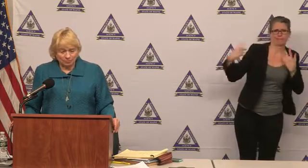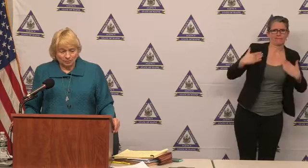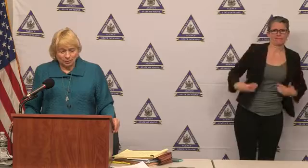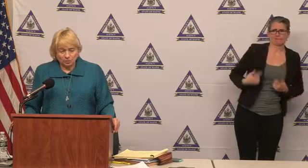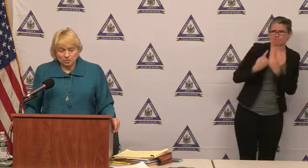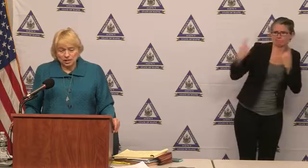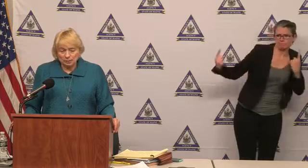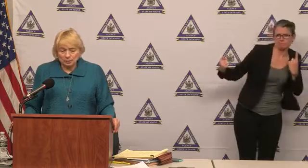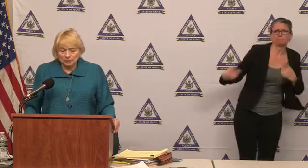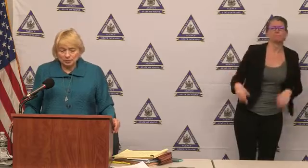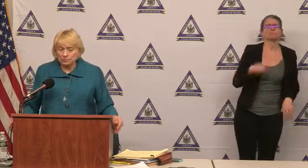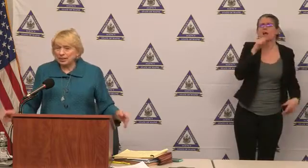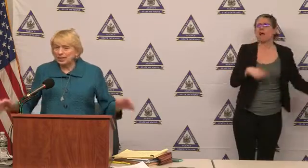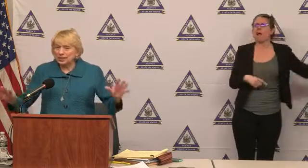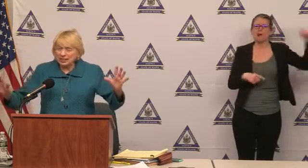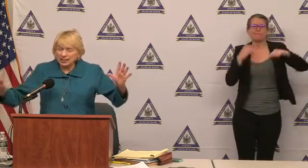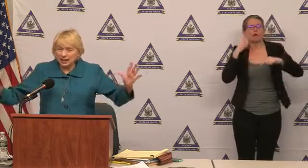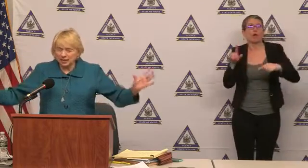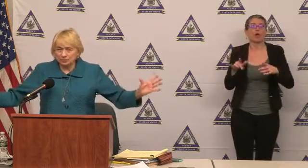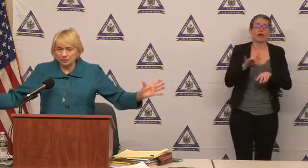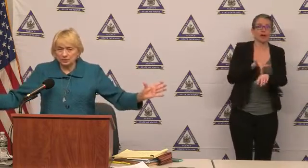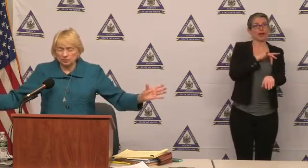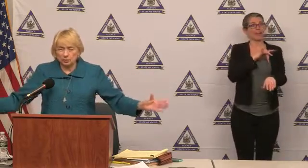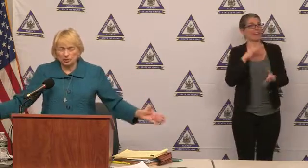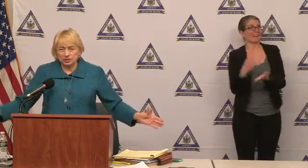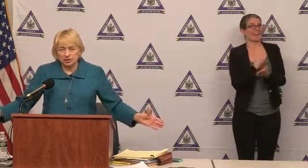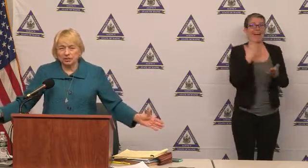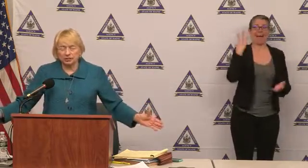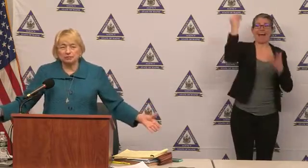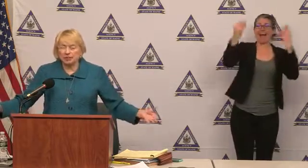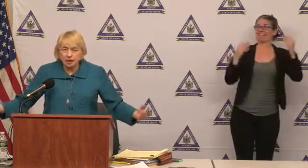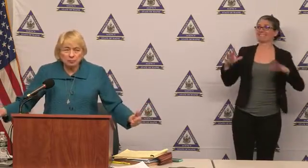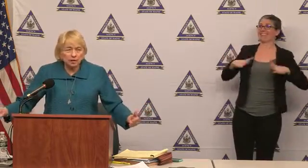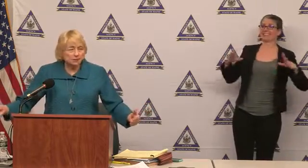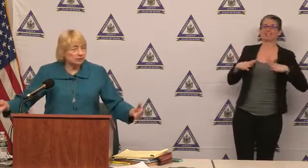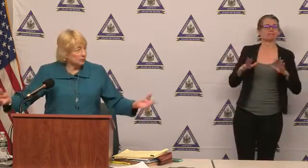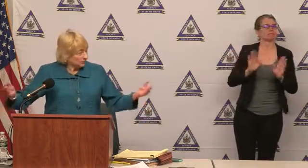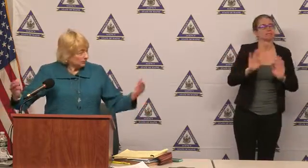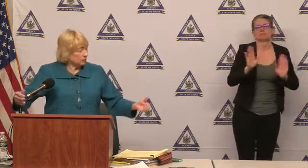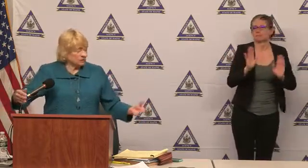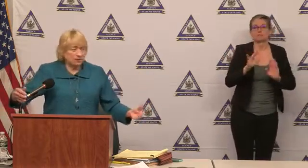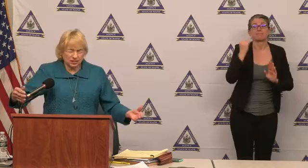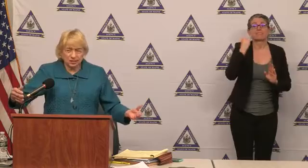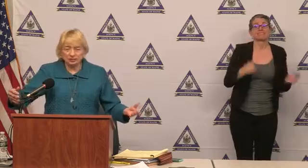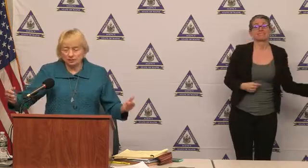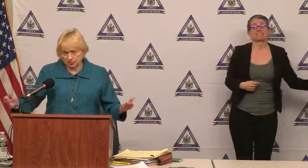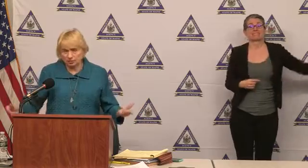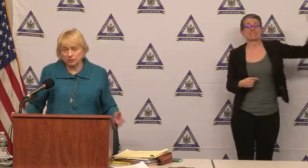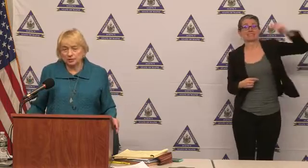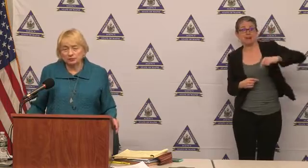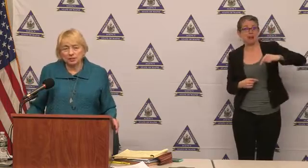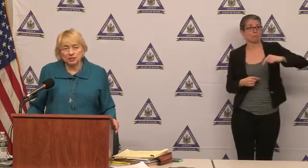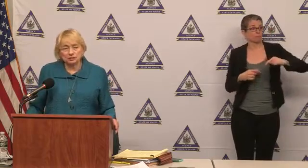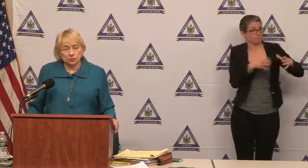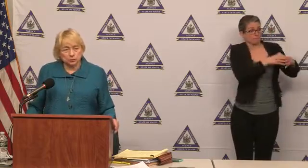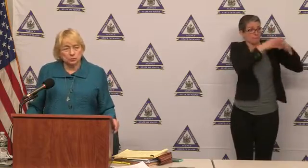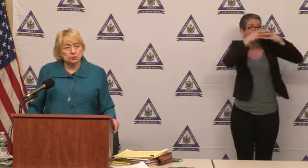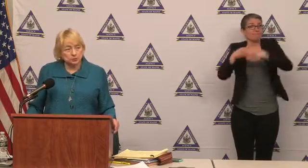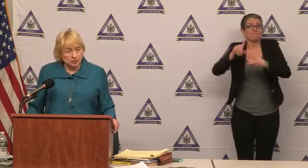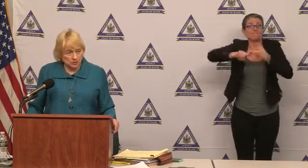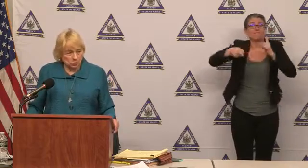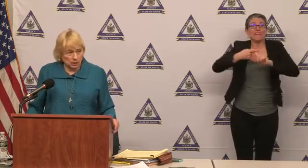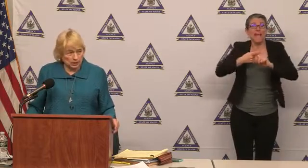You should not be participating in any gatherings of more than 10, and for that matter, Fewer than 10, it can be very difficult